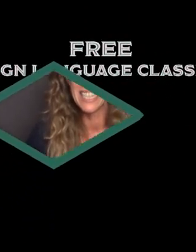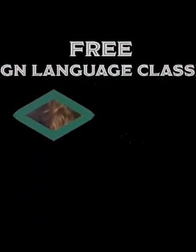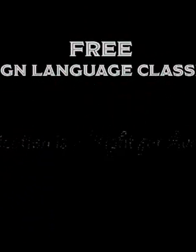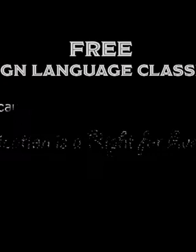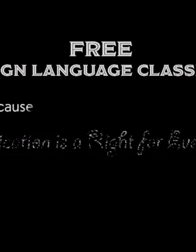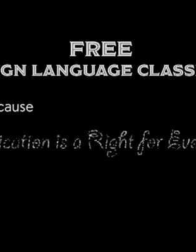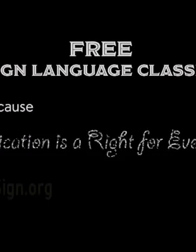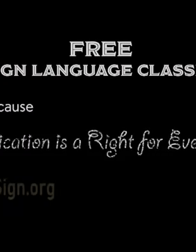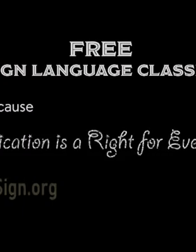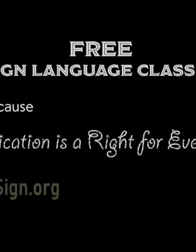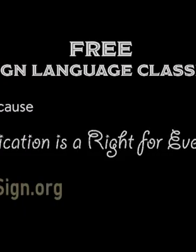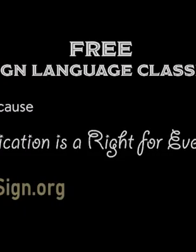Bye. Bye.